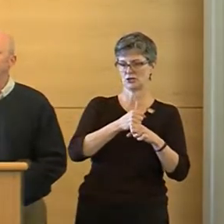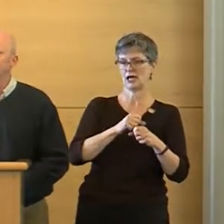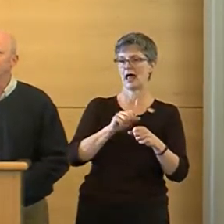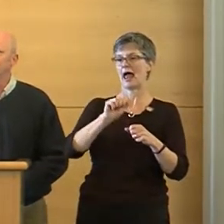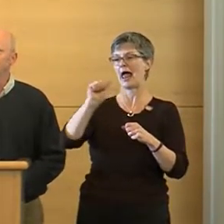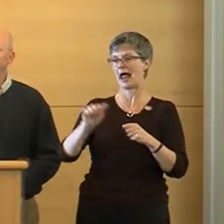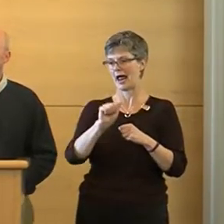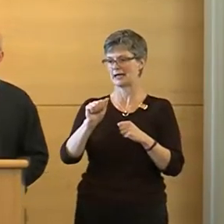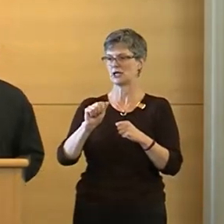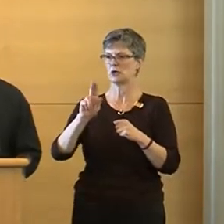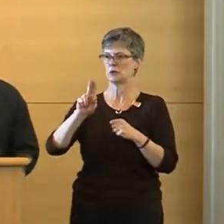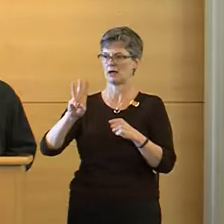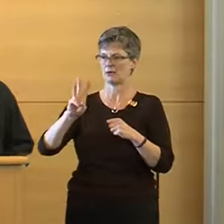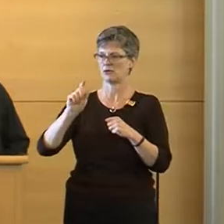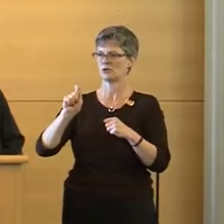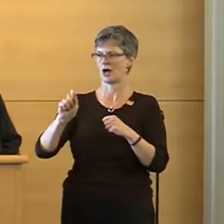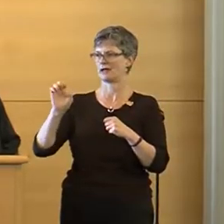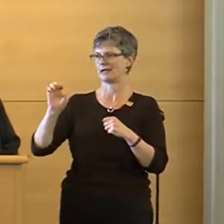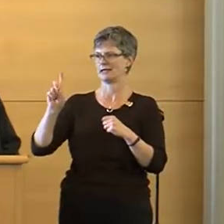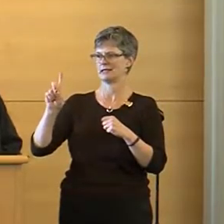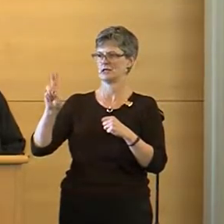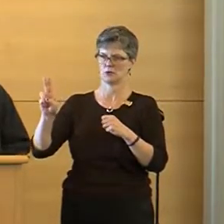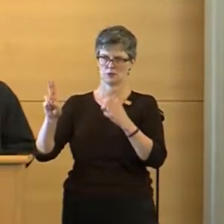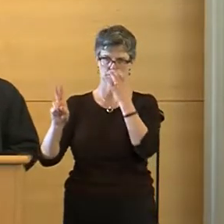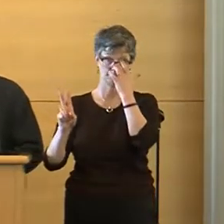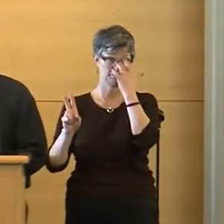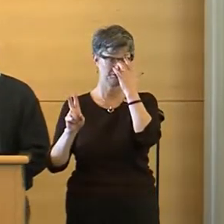to have conversations about accessibility with anybody.